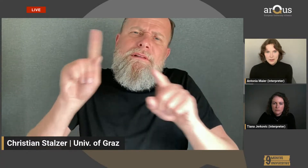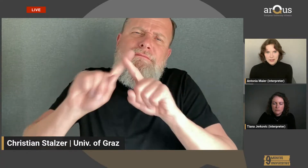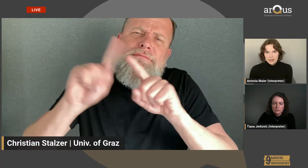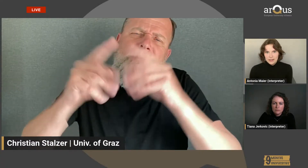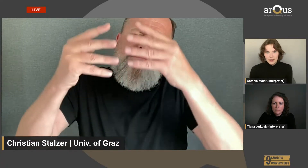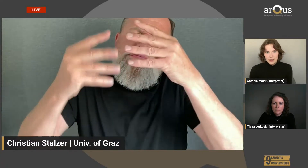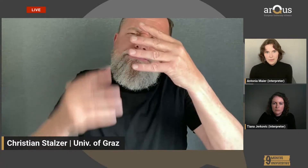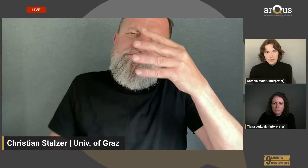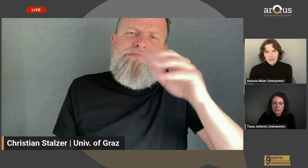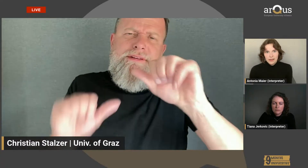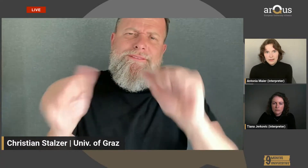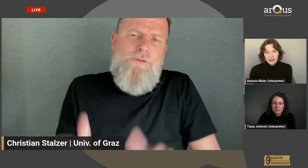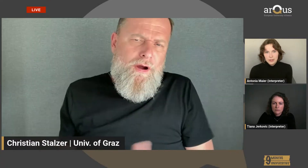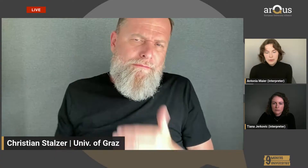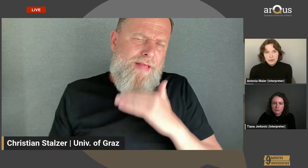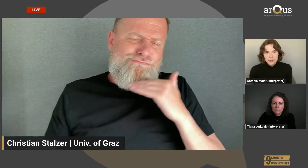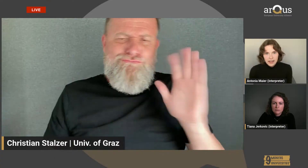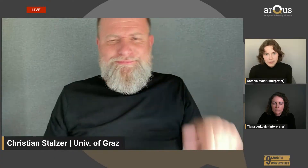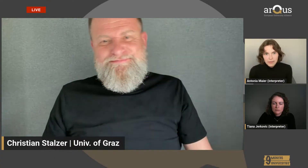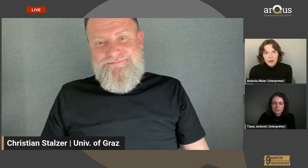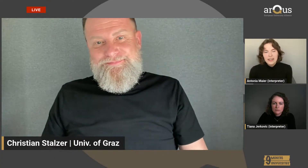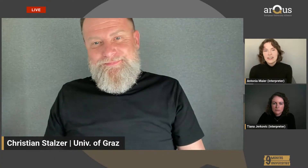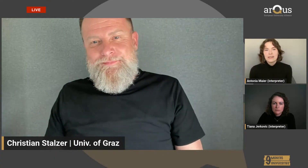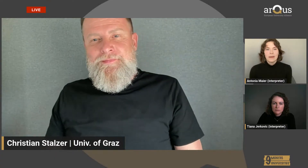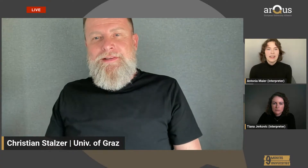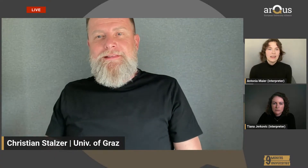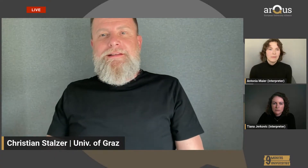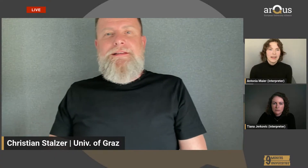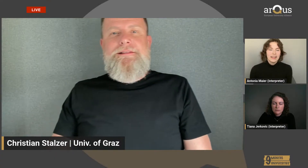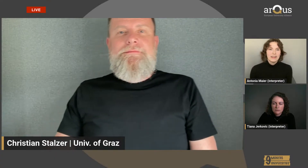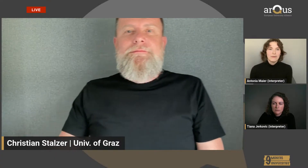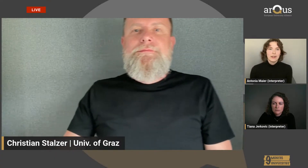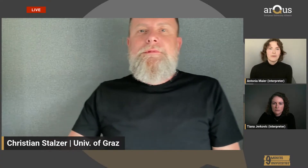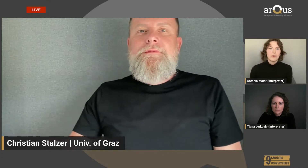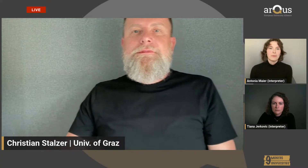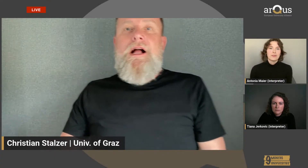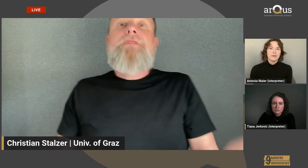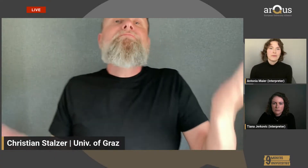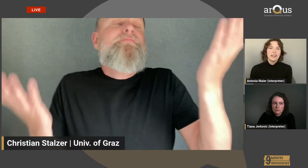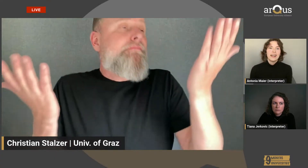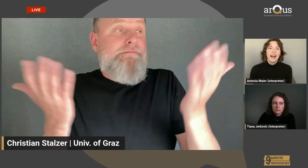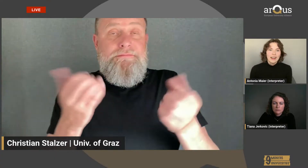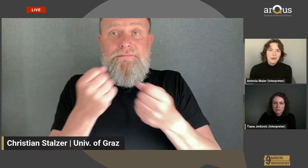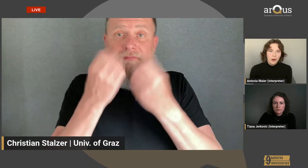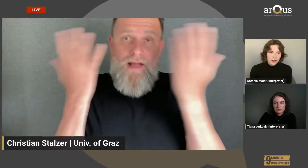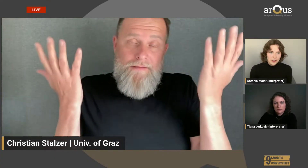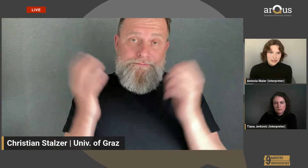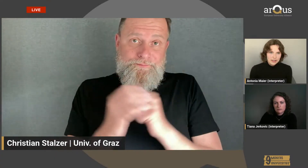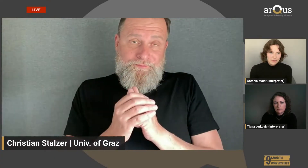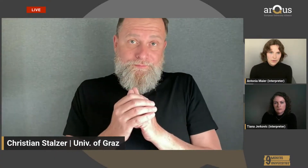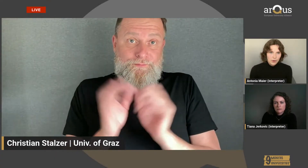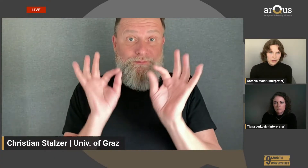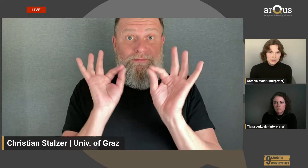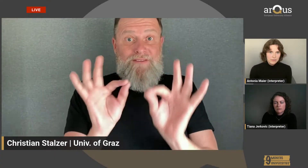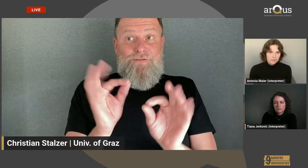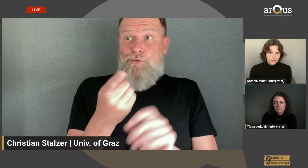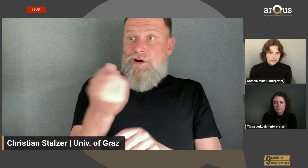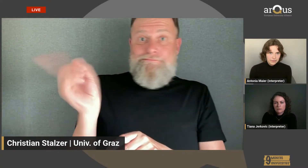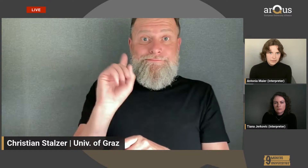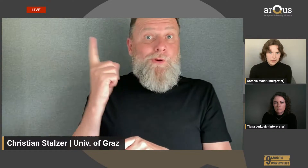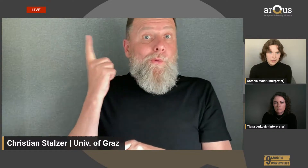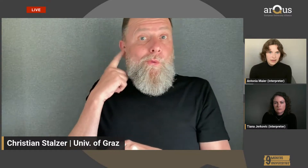is not legible to them, or there's many different forms of unconscious